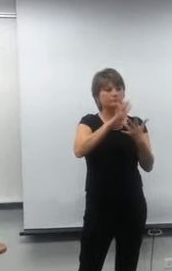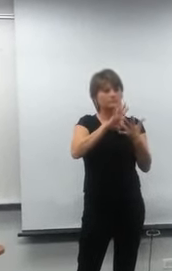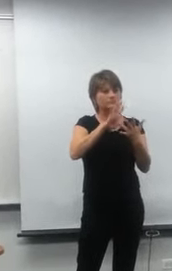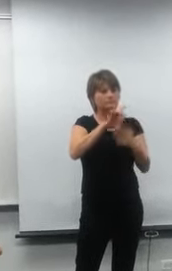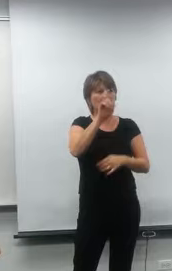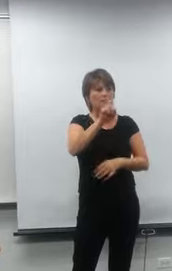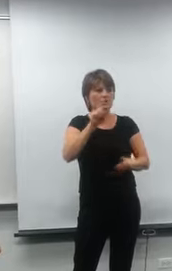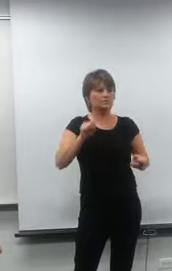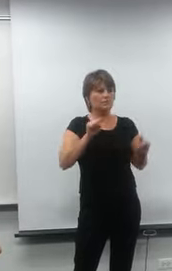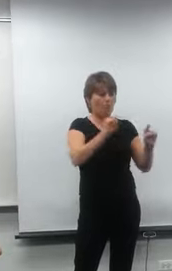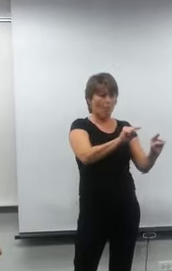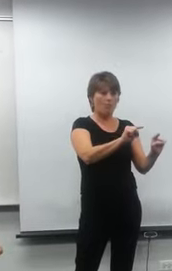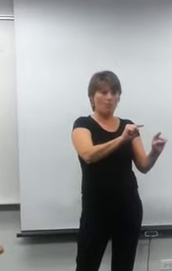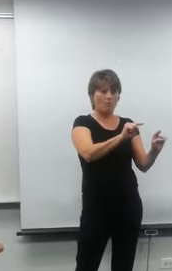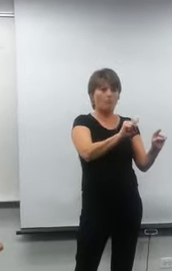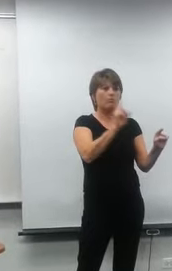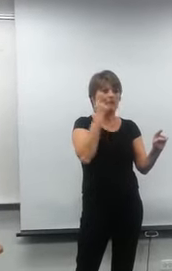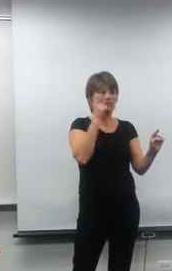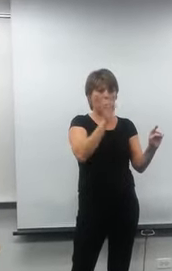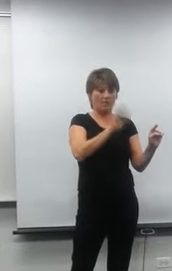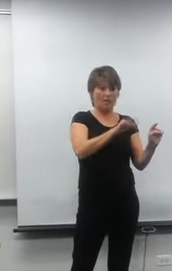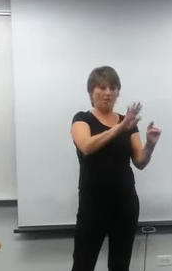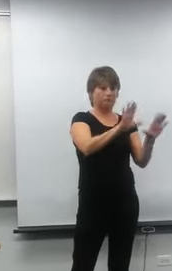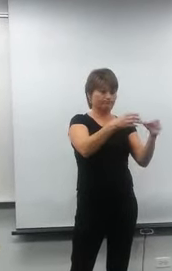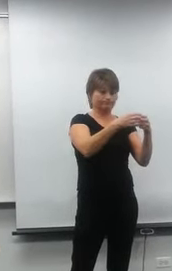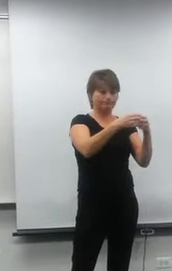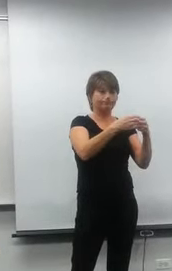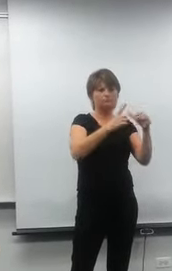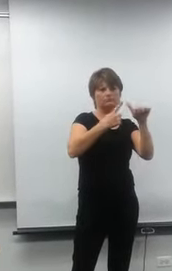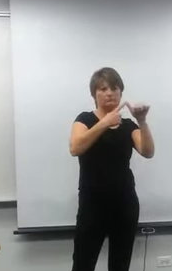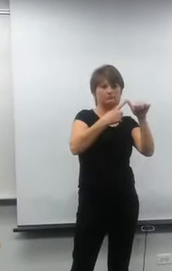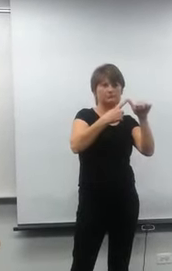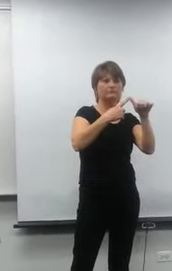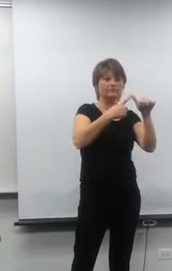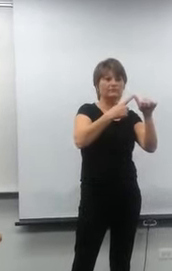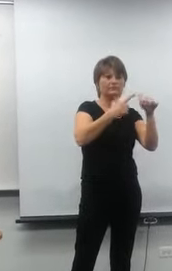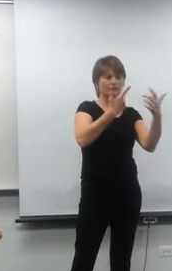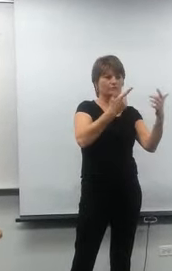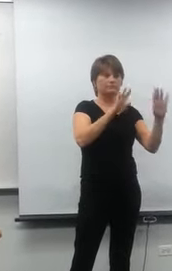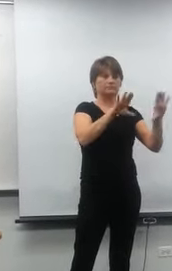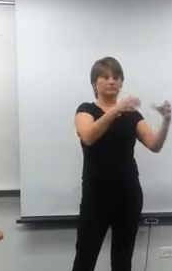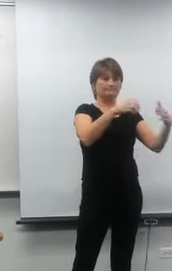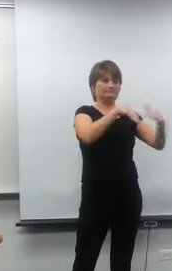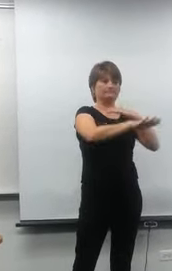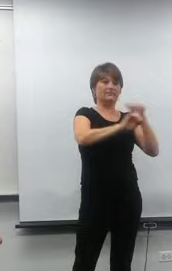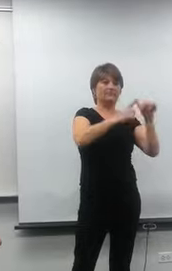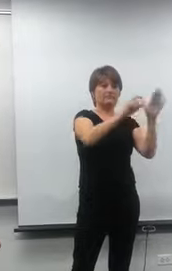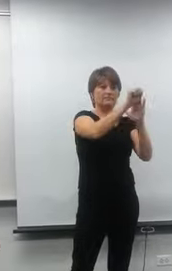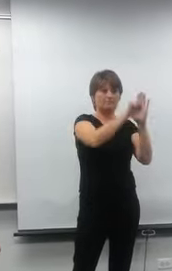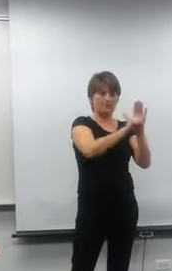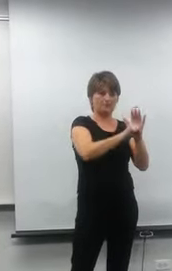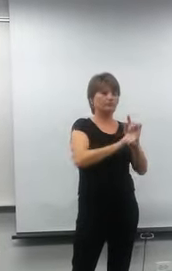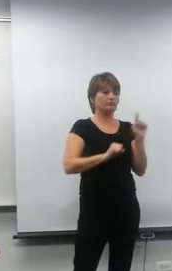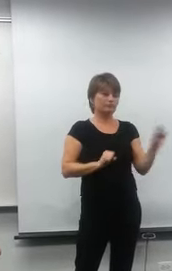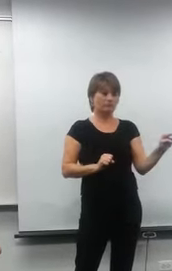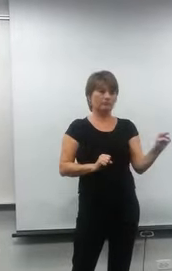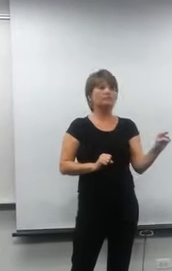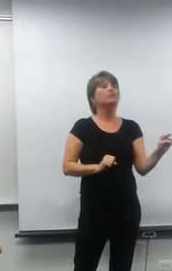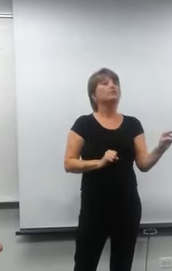right now freshmen at Columbia have first year seminar. And that's for incoming students, their college. In